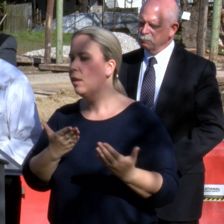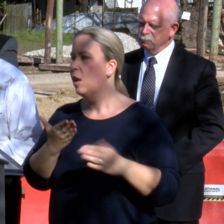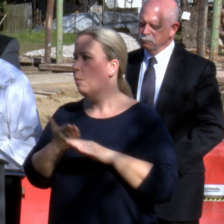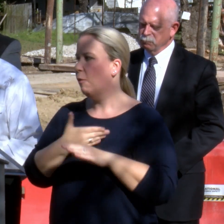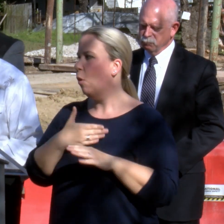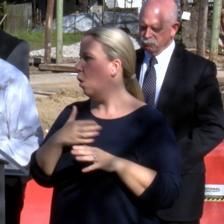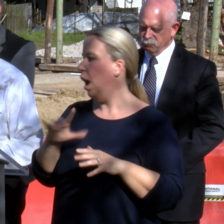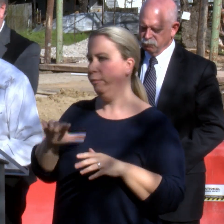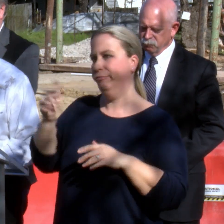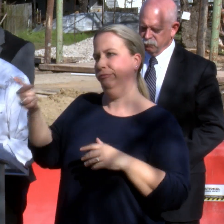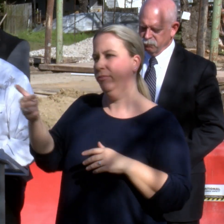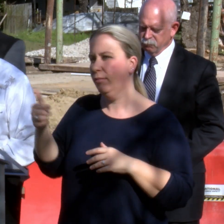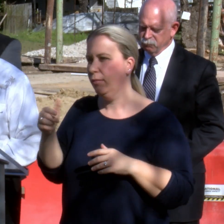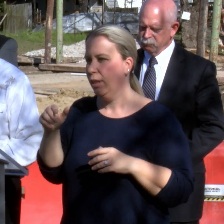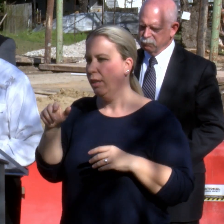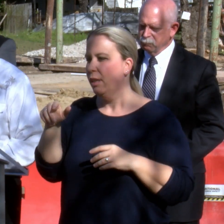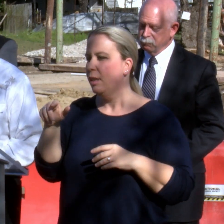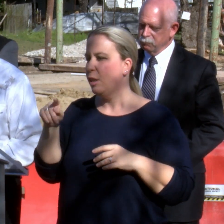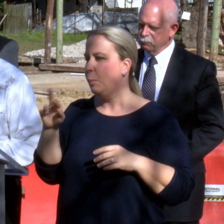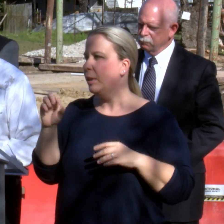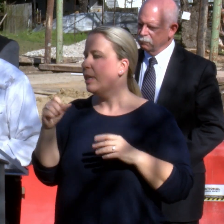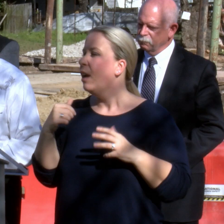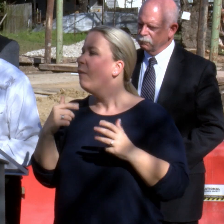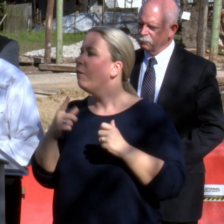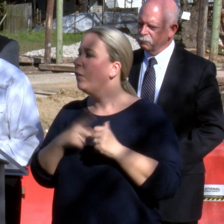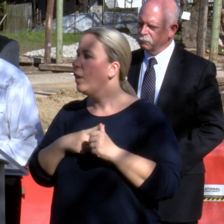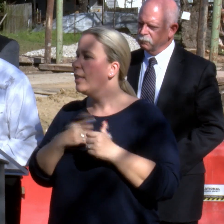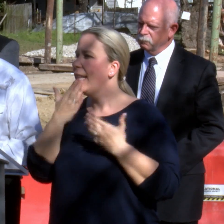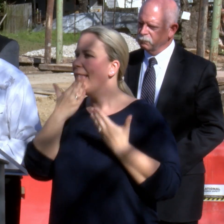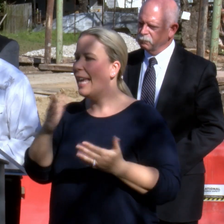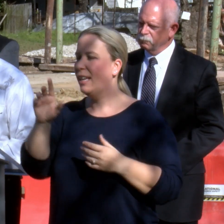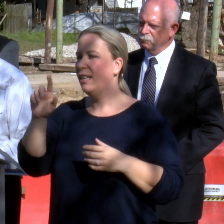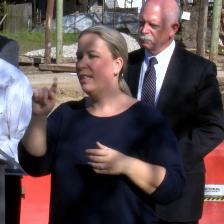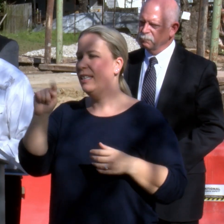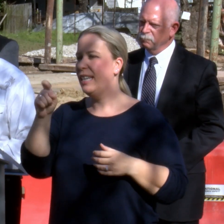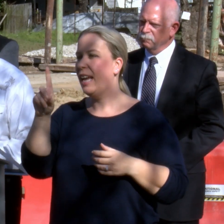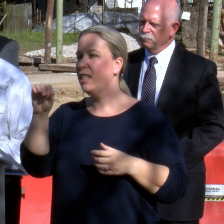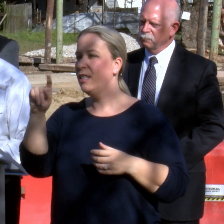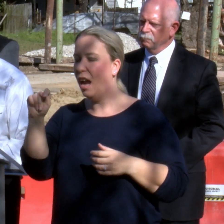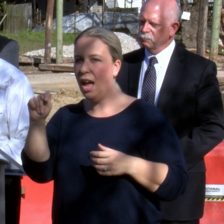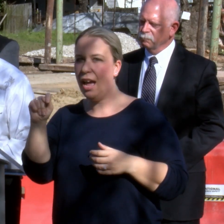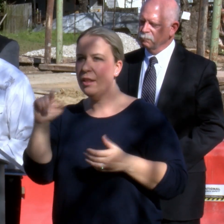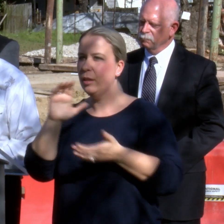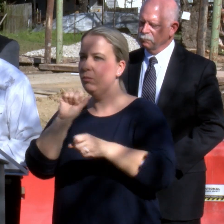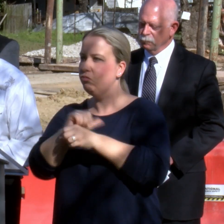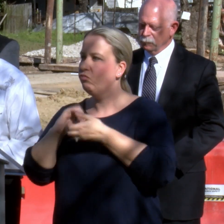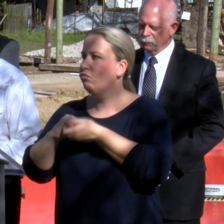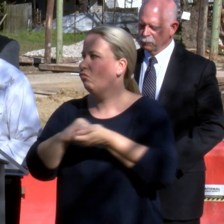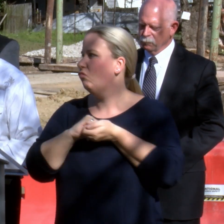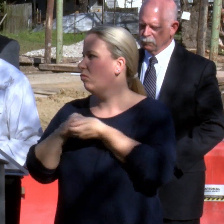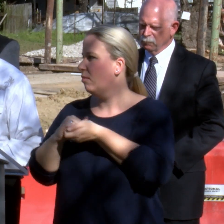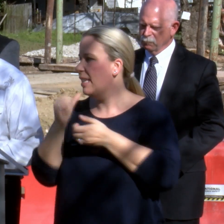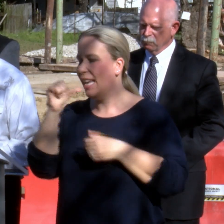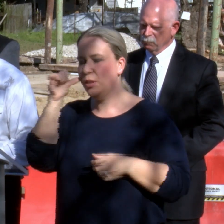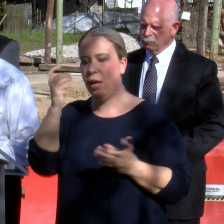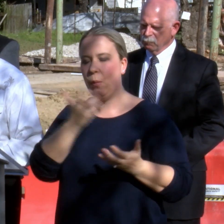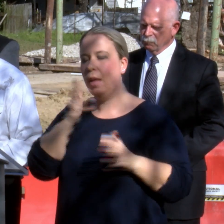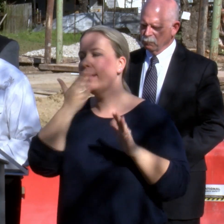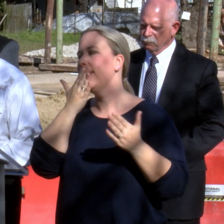I pass it on to Dr. Persse. Certainly want to thank TxDOT for their collaboration with us on